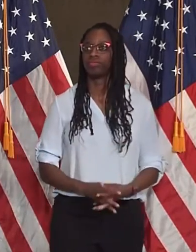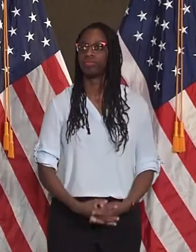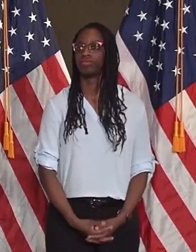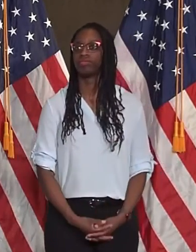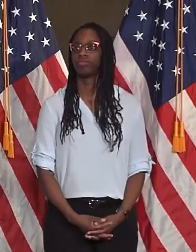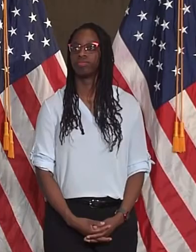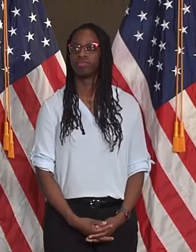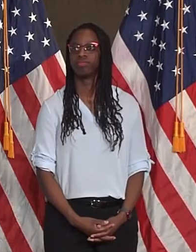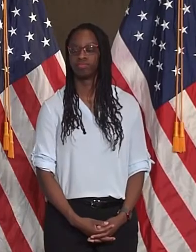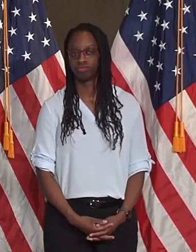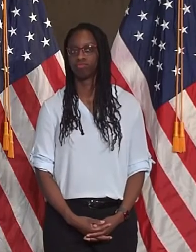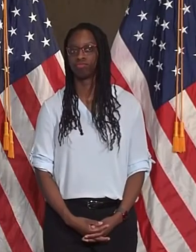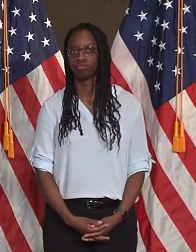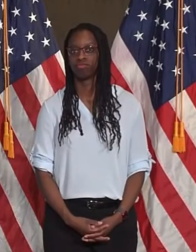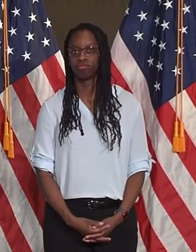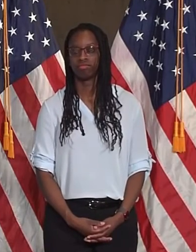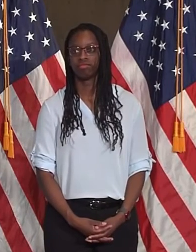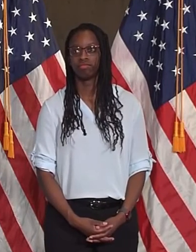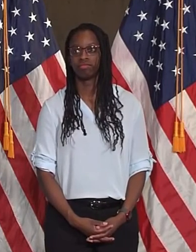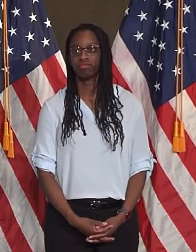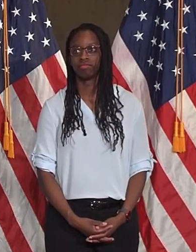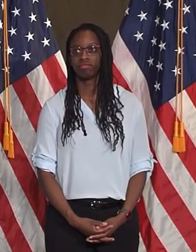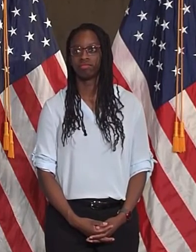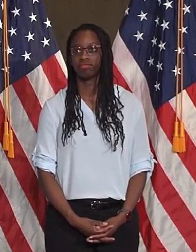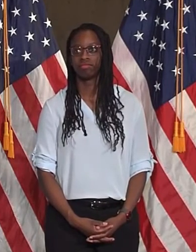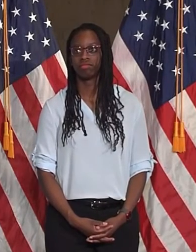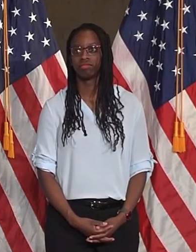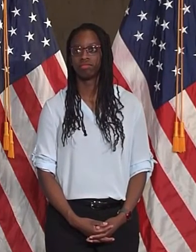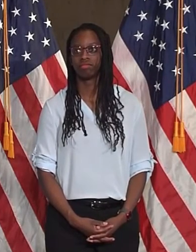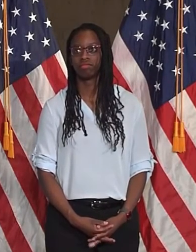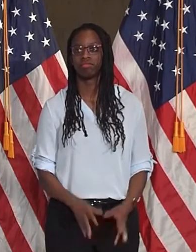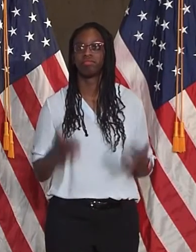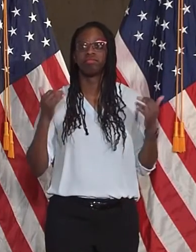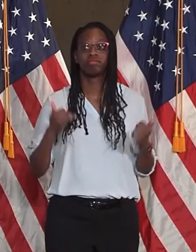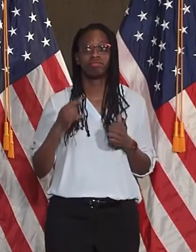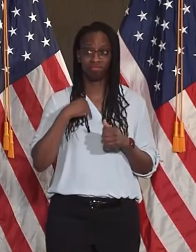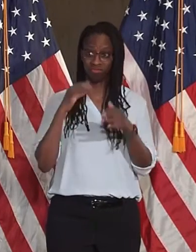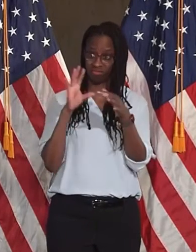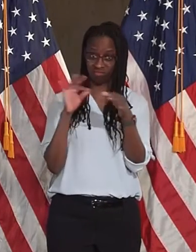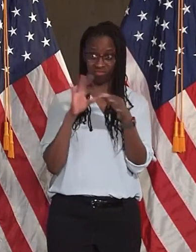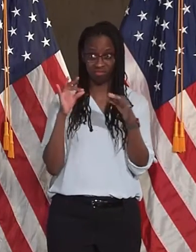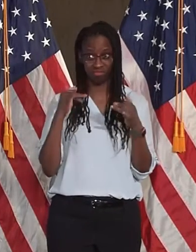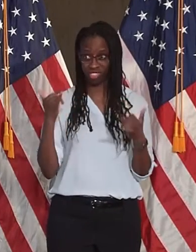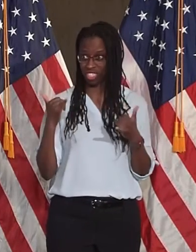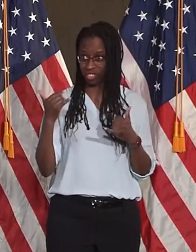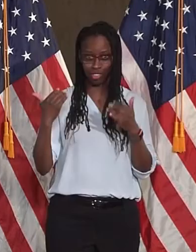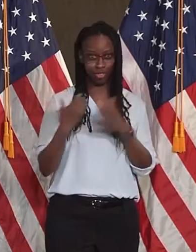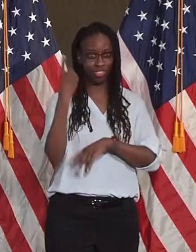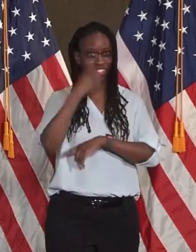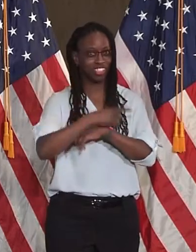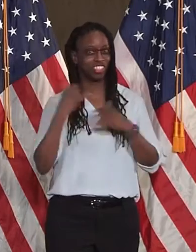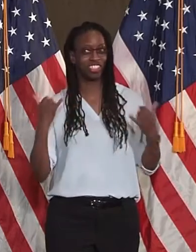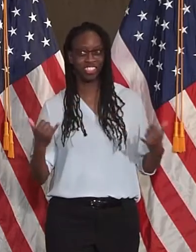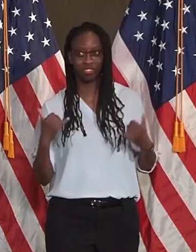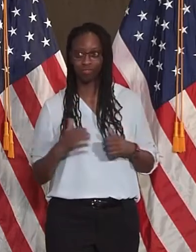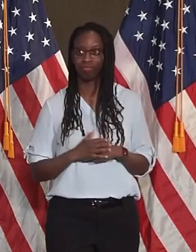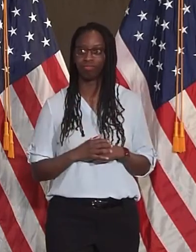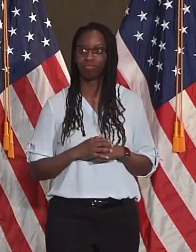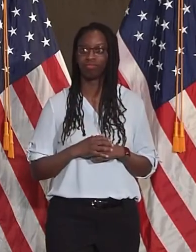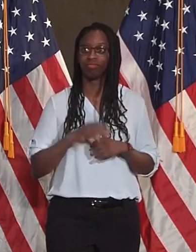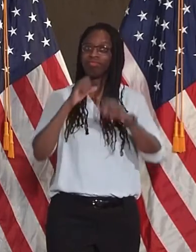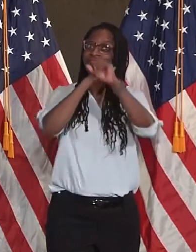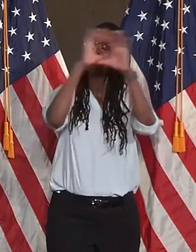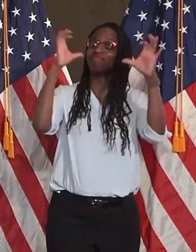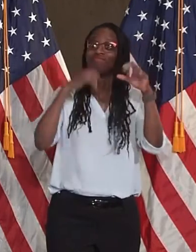So, while today is a new day, while Boston has come so far, we must also acknowledge that